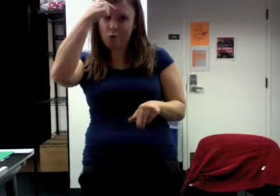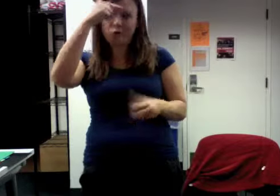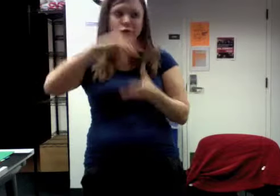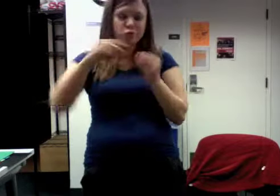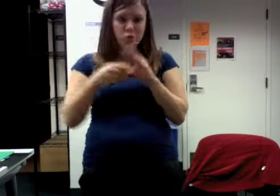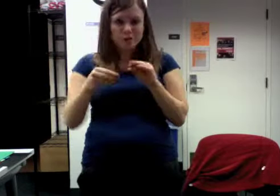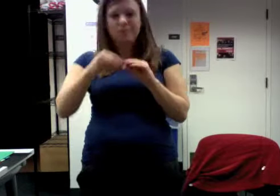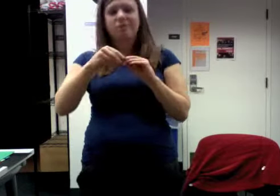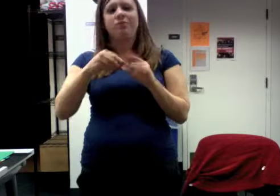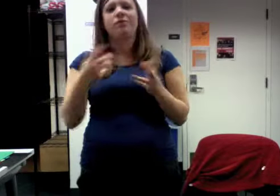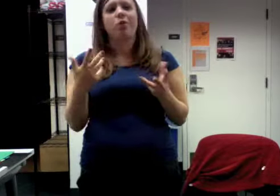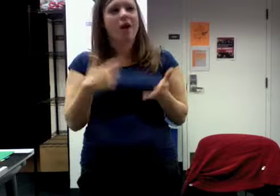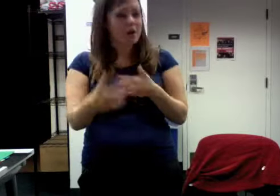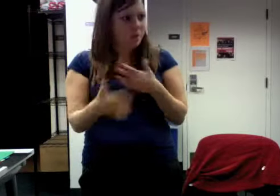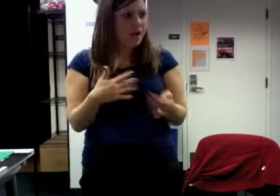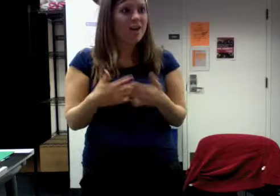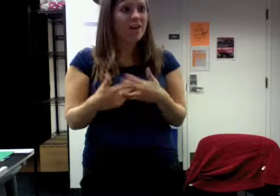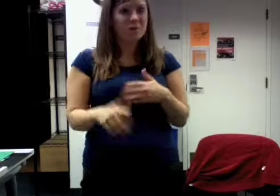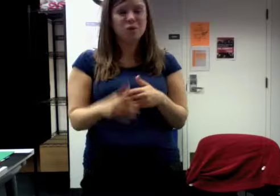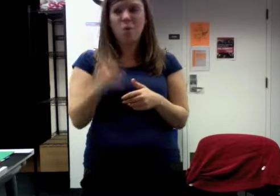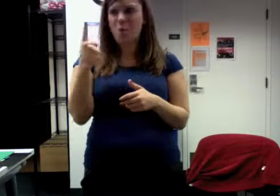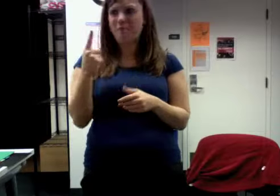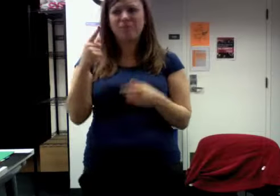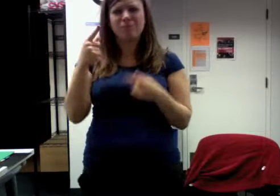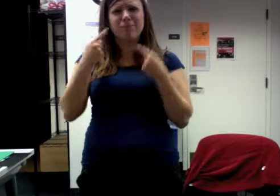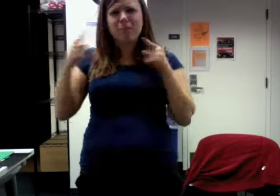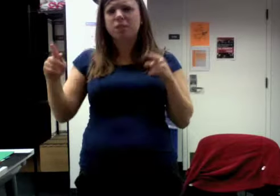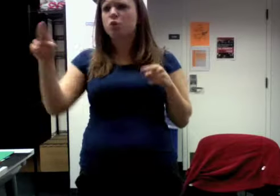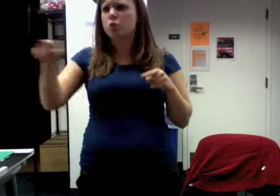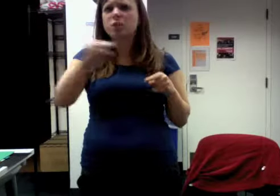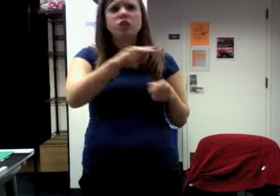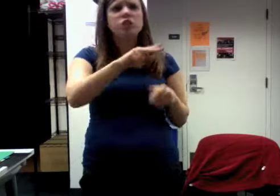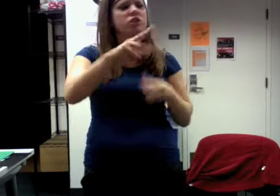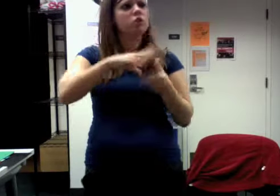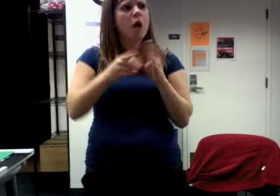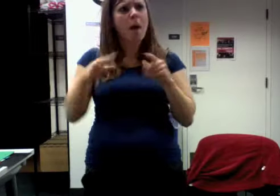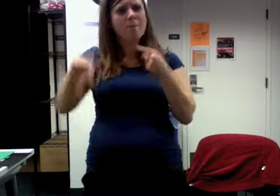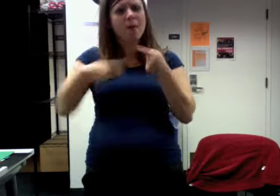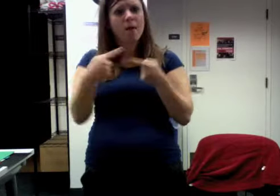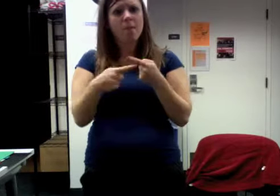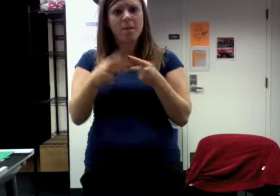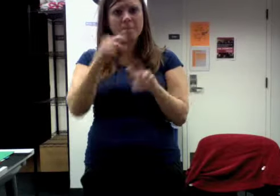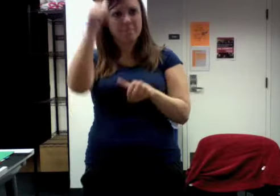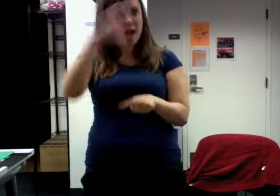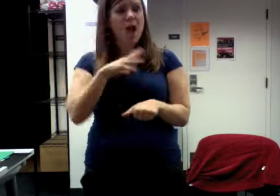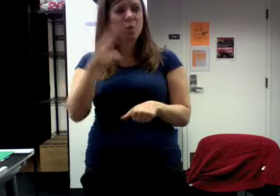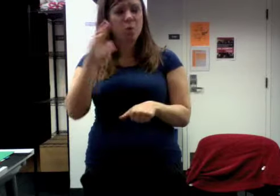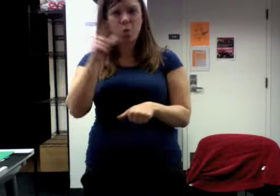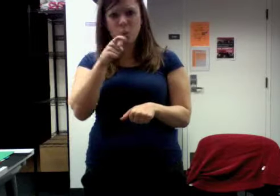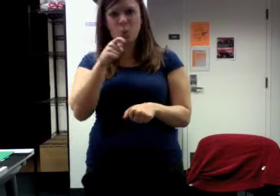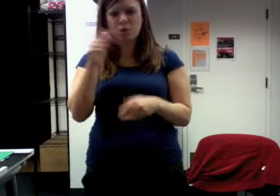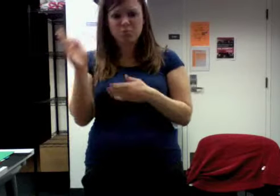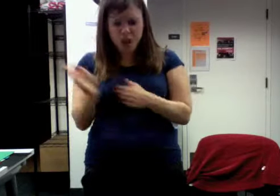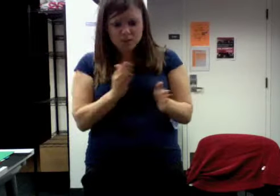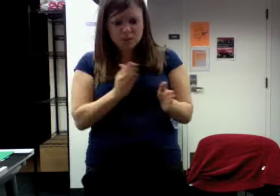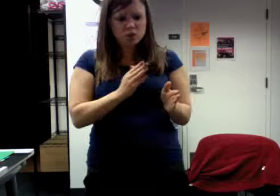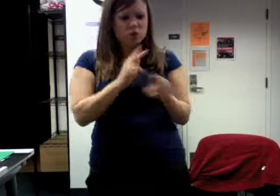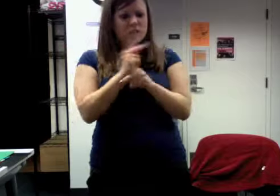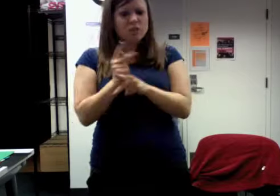about the man who was going to keep house, or another very famous. Sometimes they're called jack tales, and in Latin America,